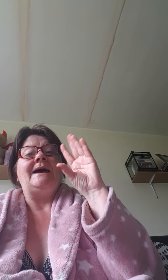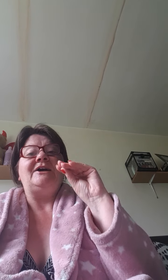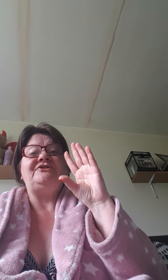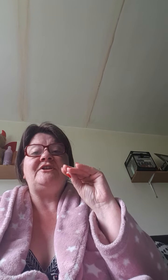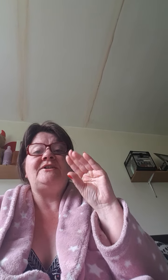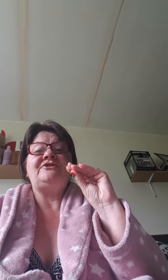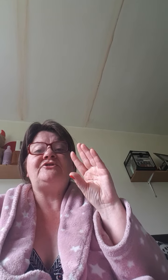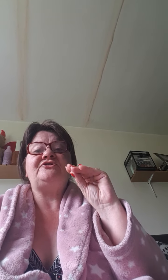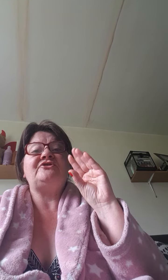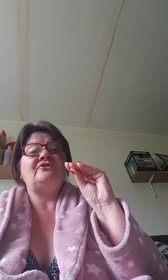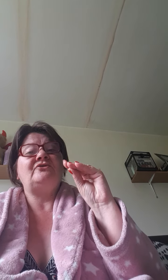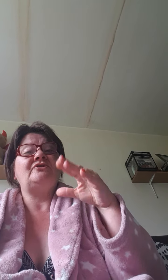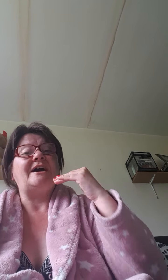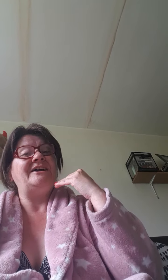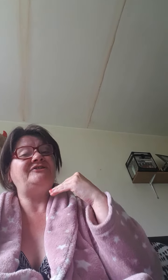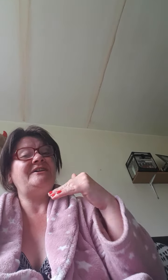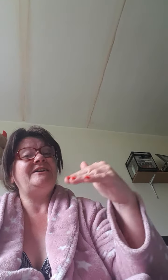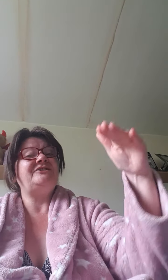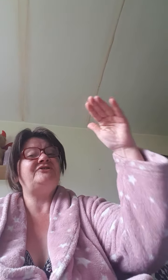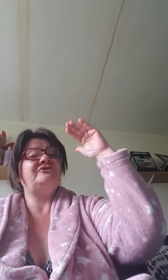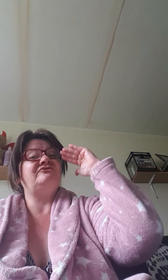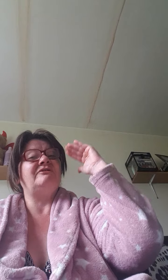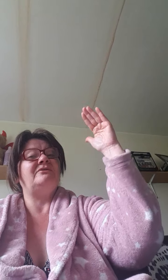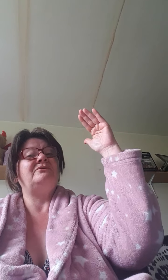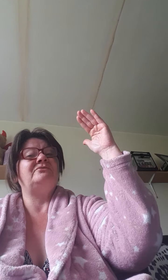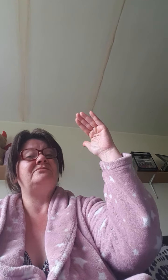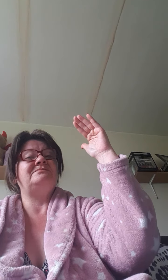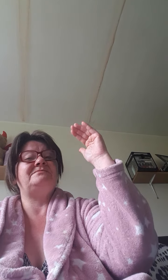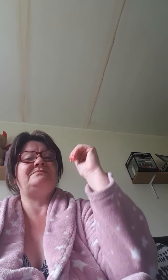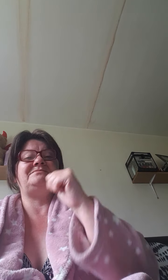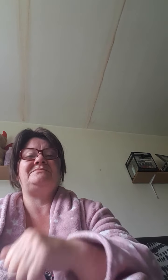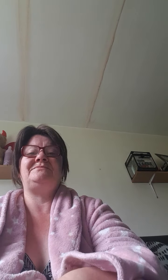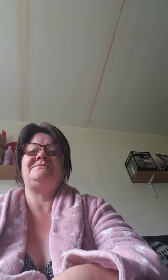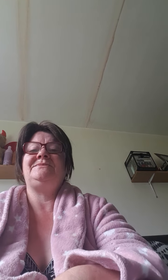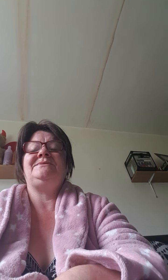A chance to talk, a chance to grow.